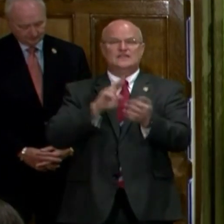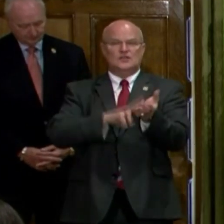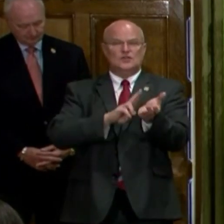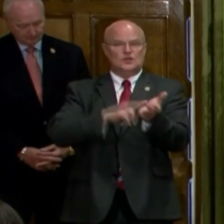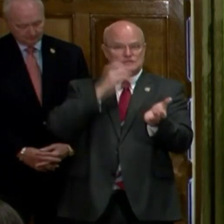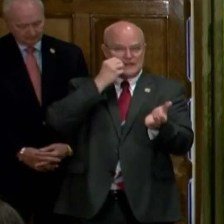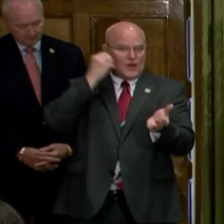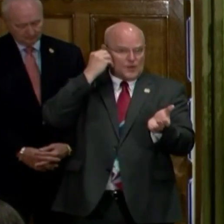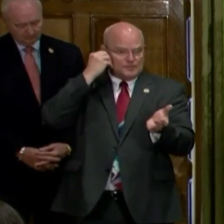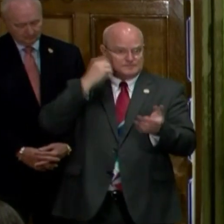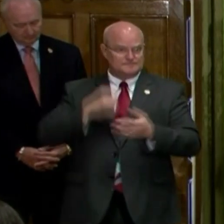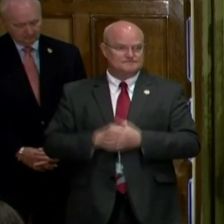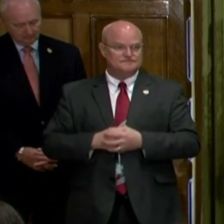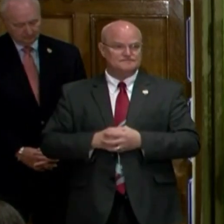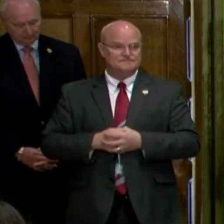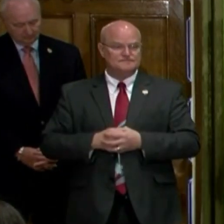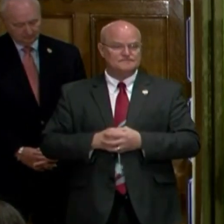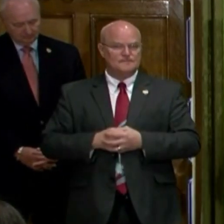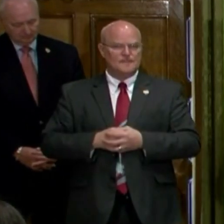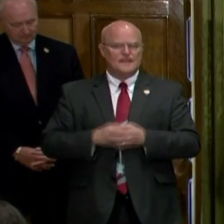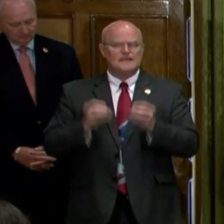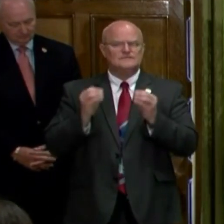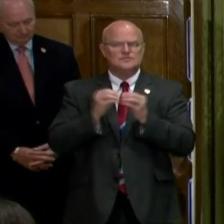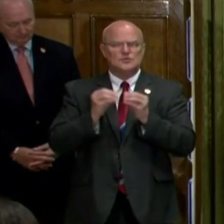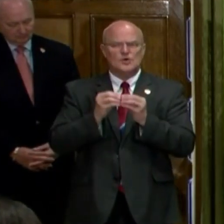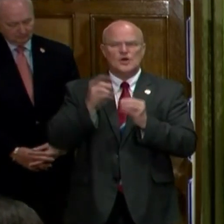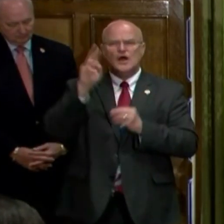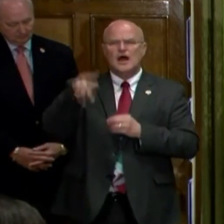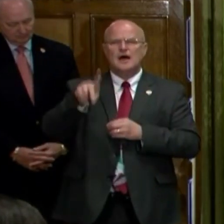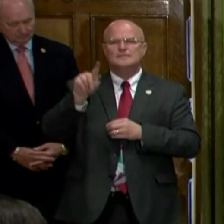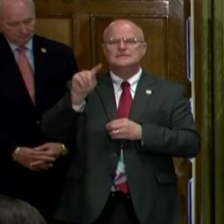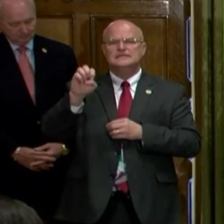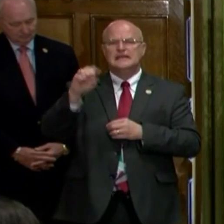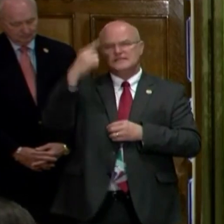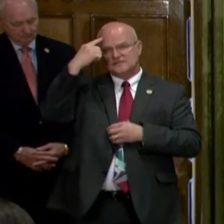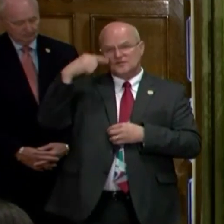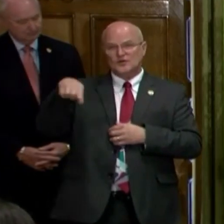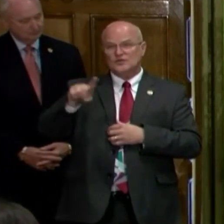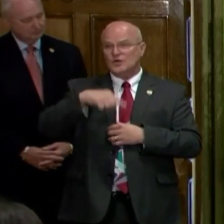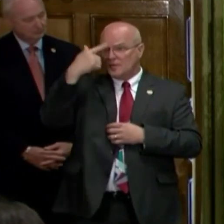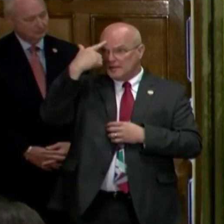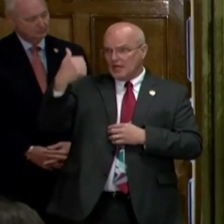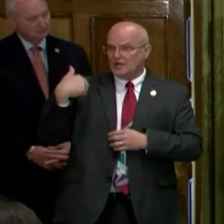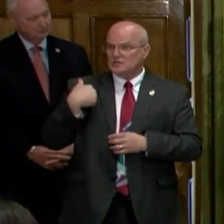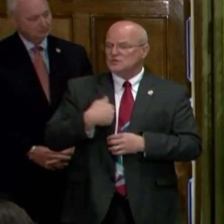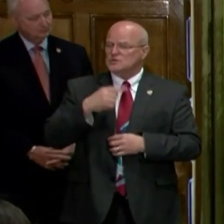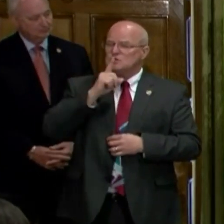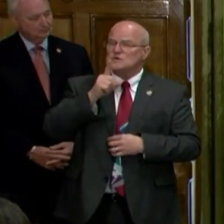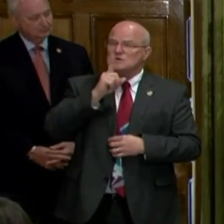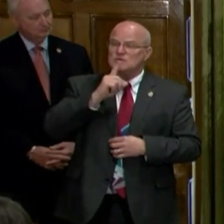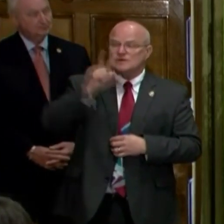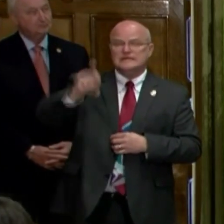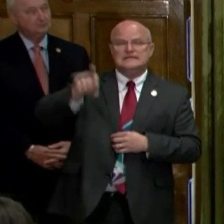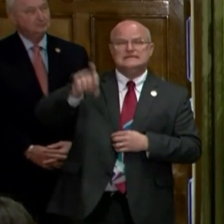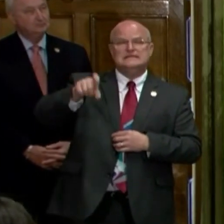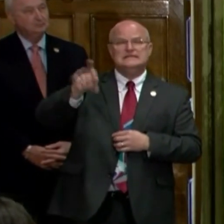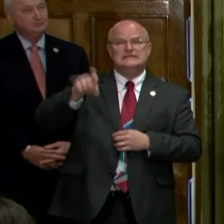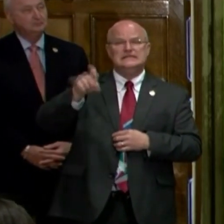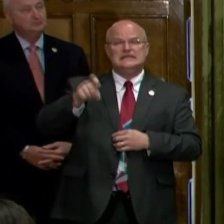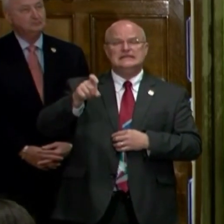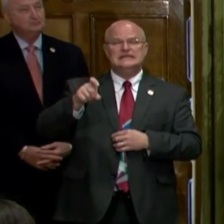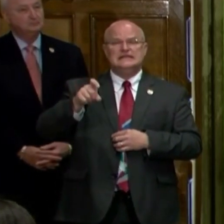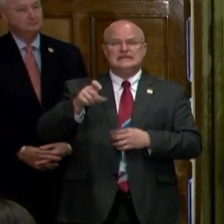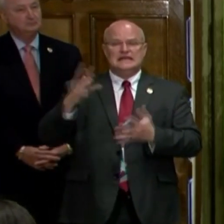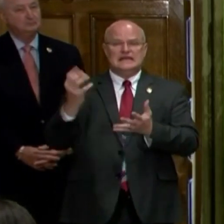home. A couple other quick updates for you. Because we really need to